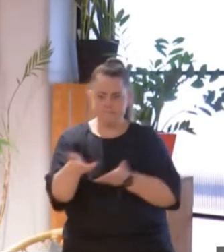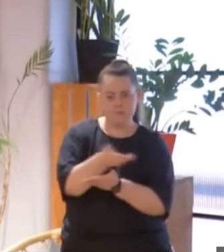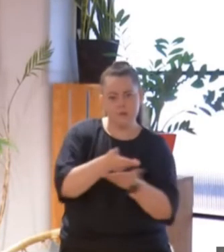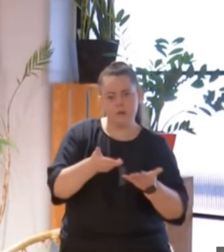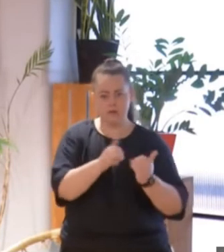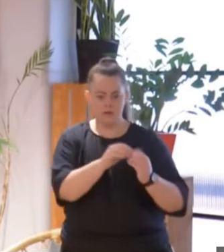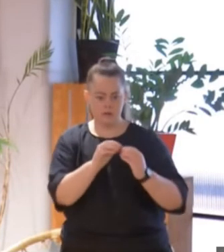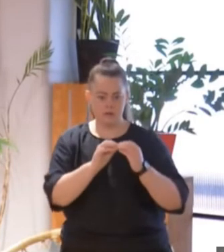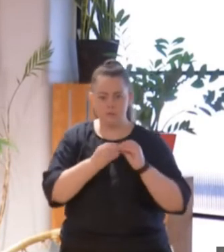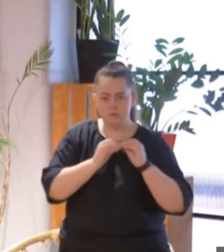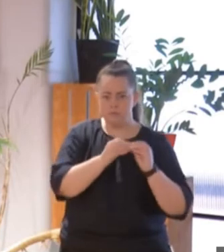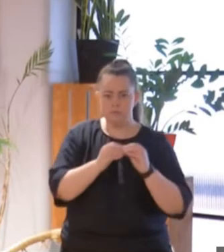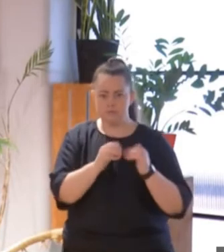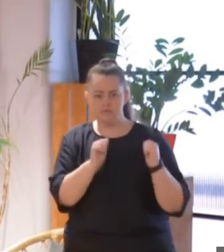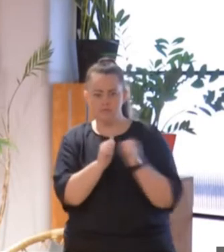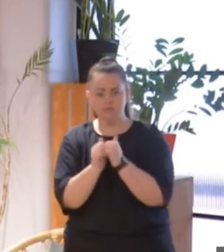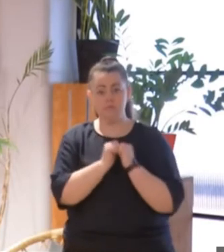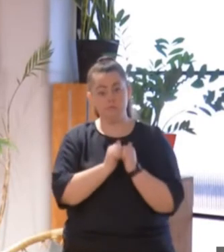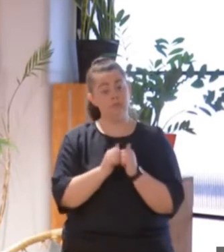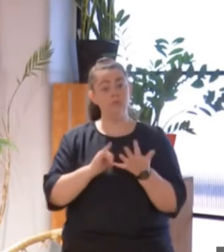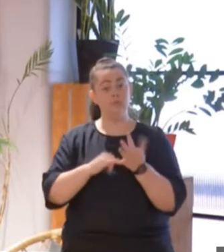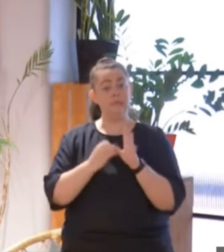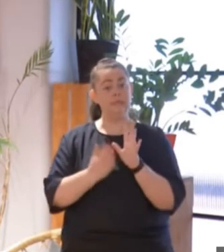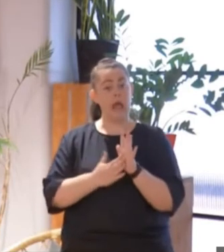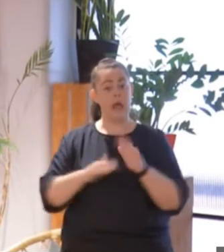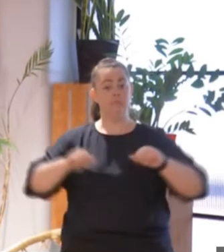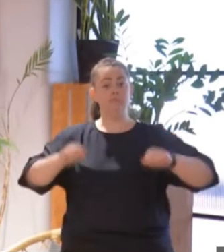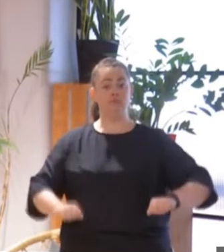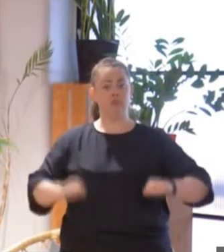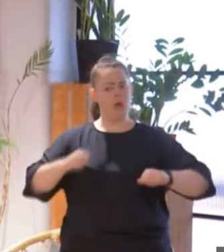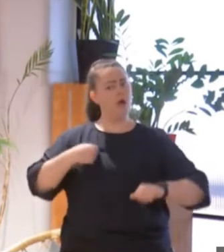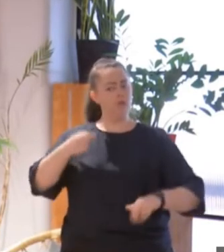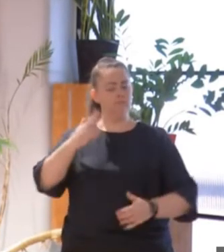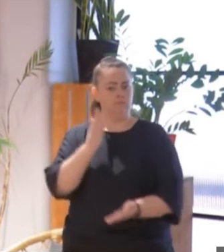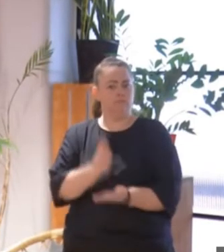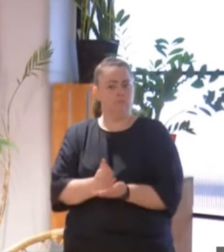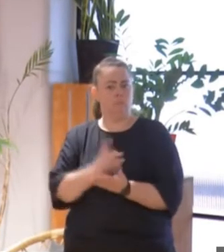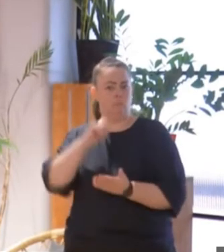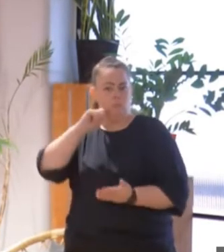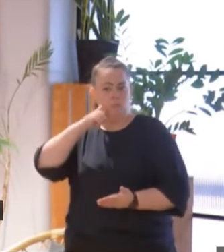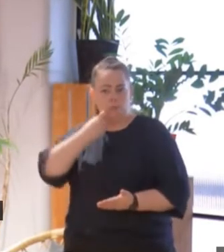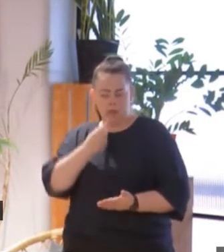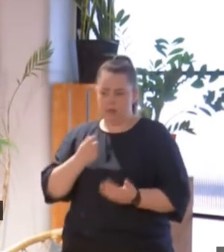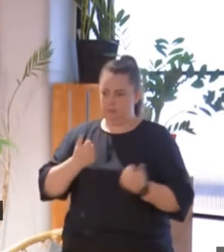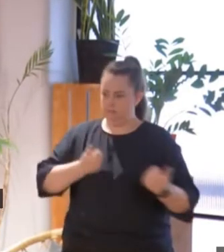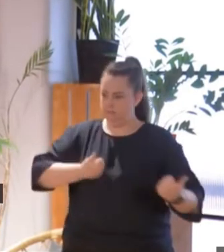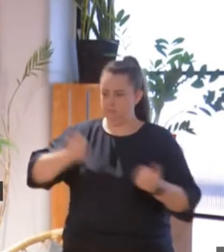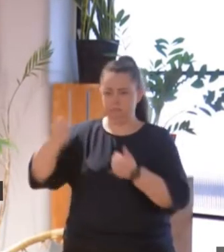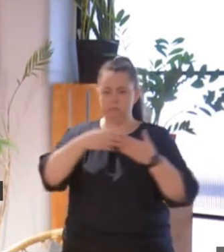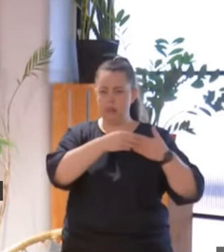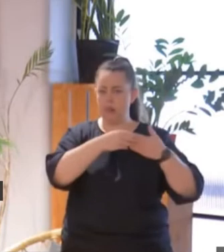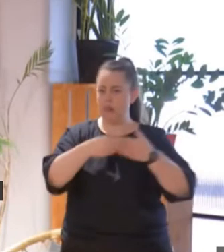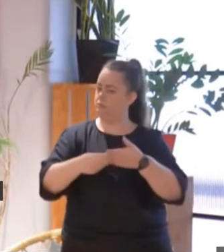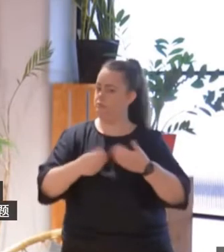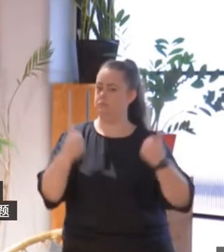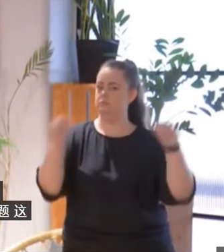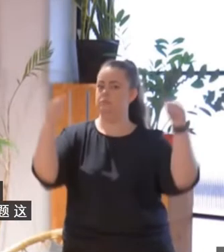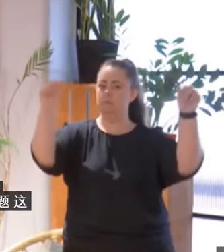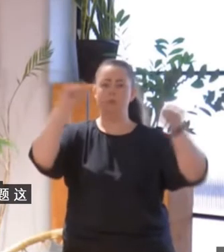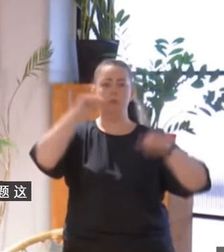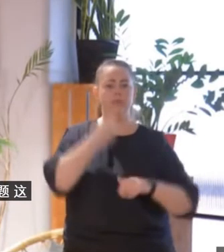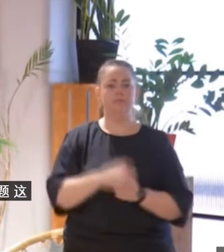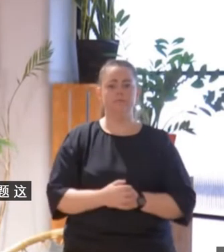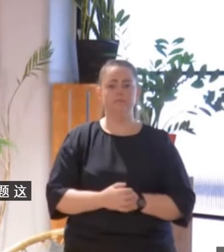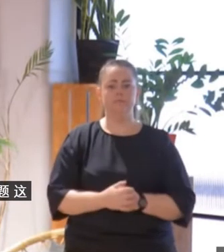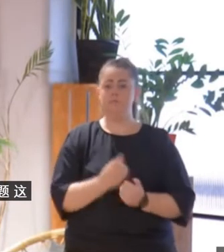her to provide that advice into both the Treasurer and the Minister for Women as part of the budget process. It's not just this issue, it's